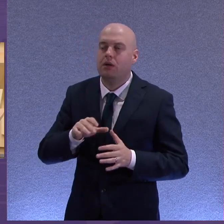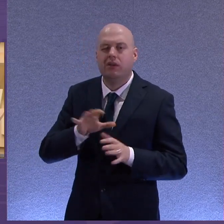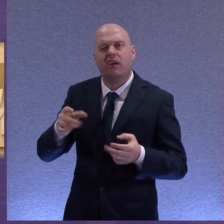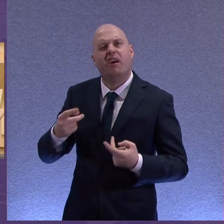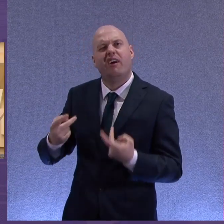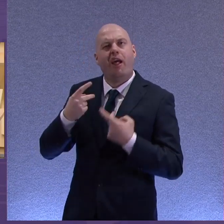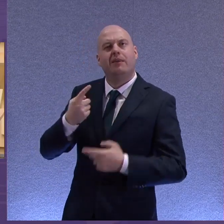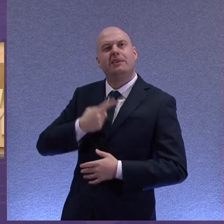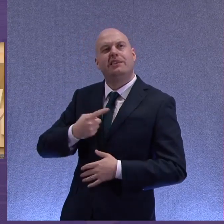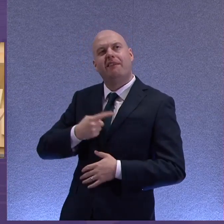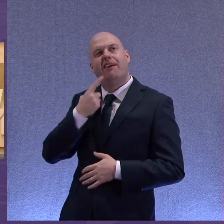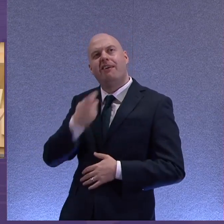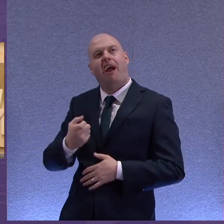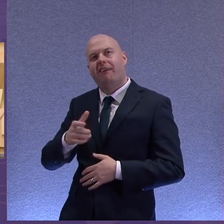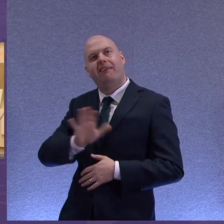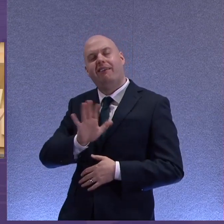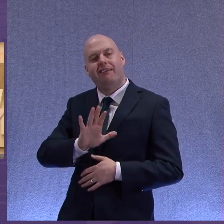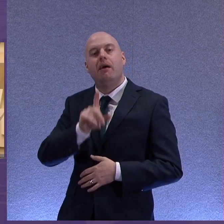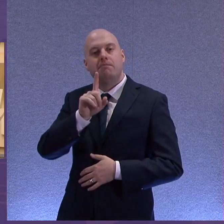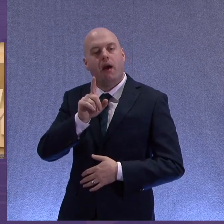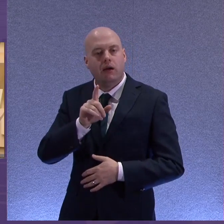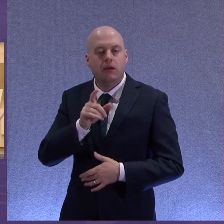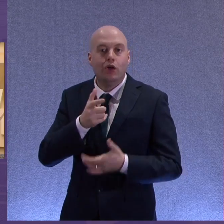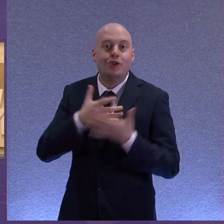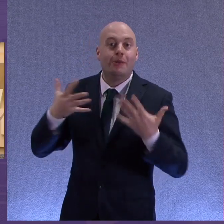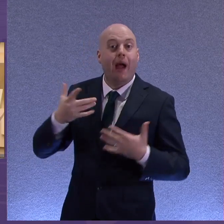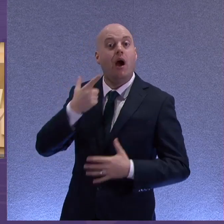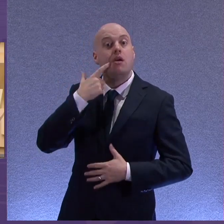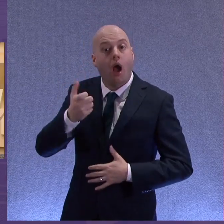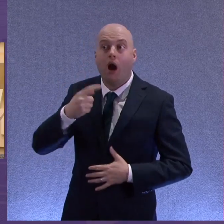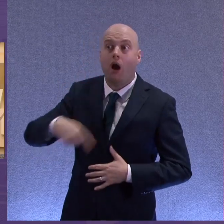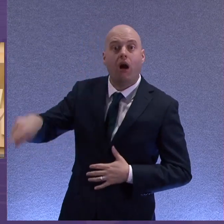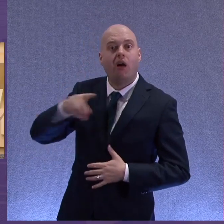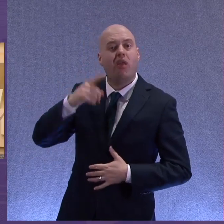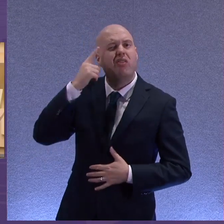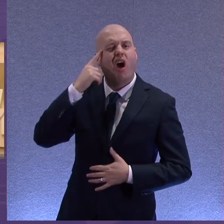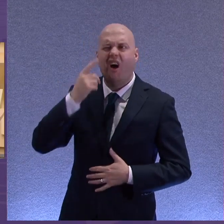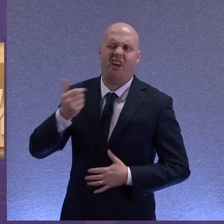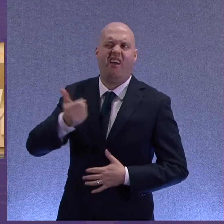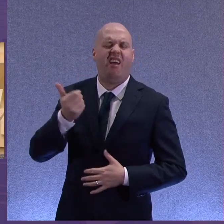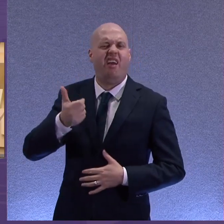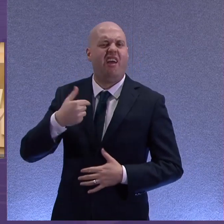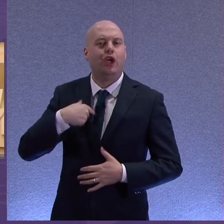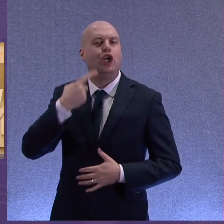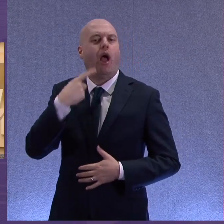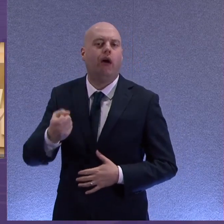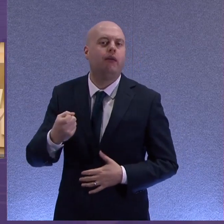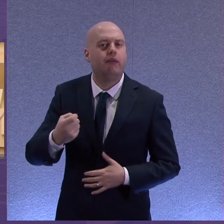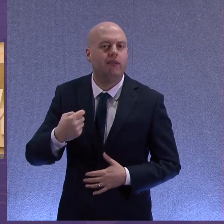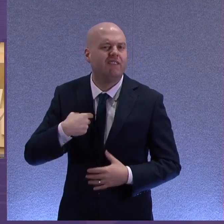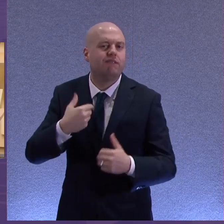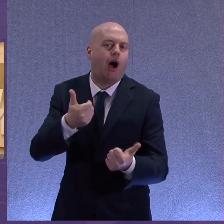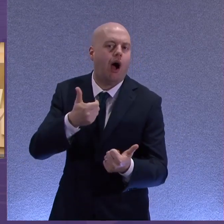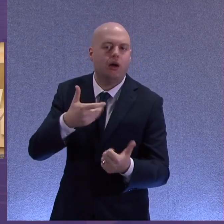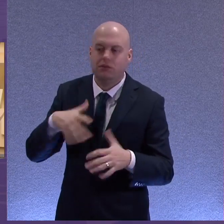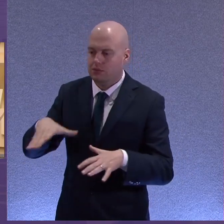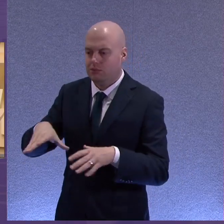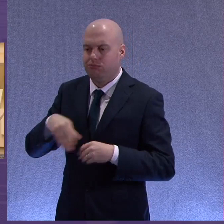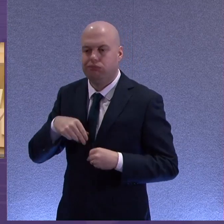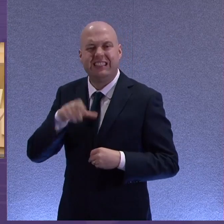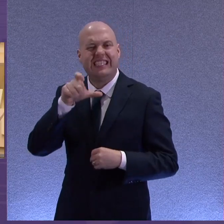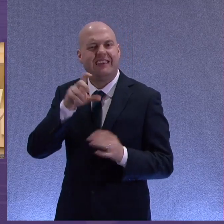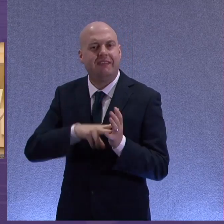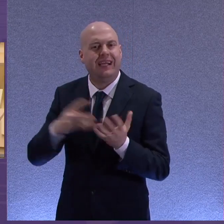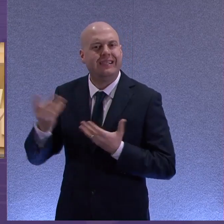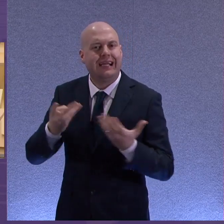but mistake for young people to think that they are not affected, that they can't get it, or they will only get mild symptoms. There's no guarantee of that. But even if that